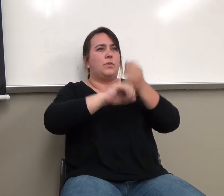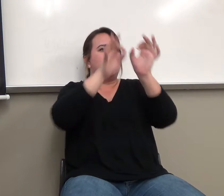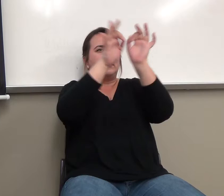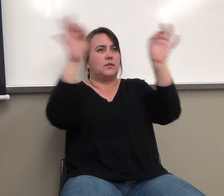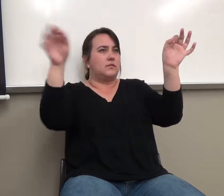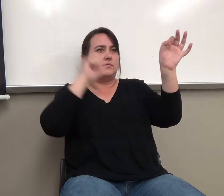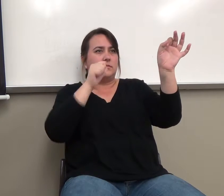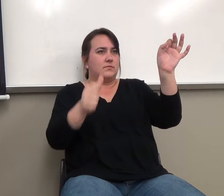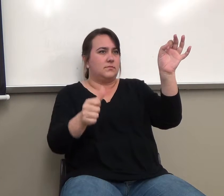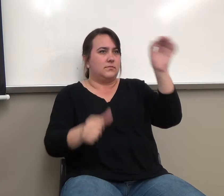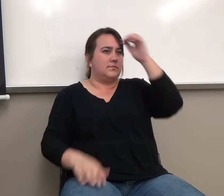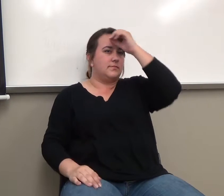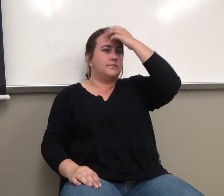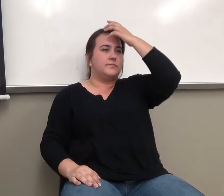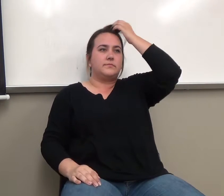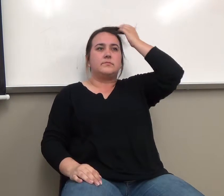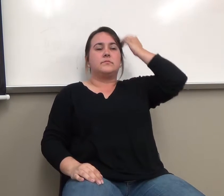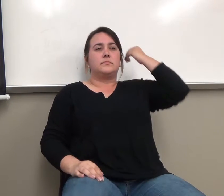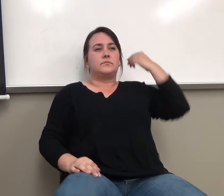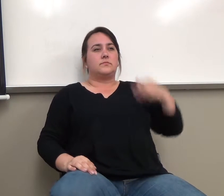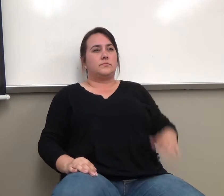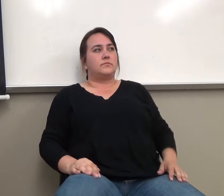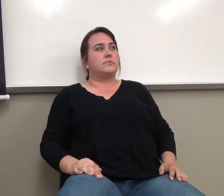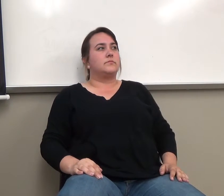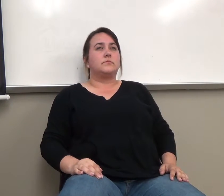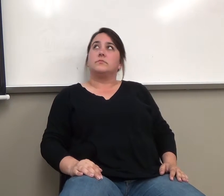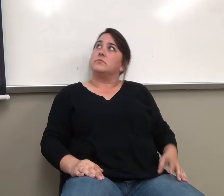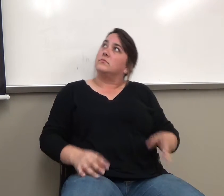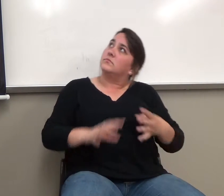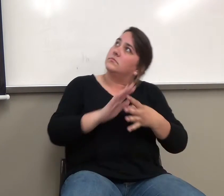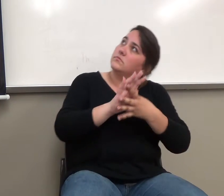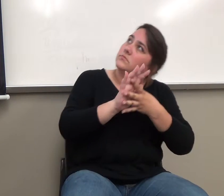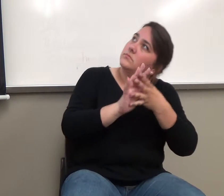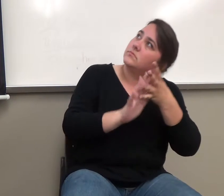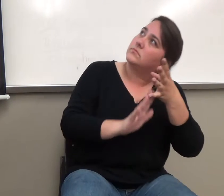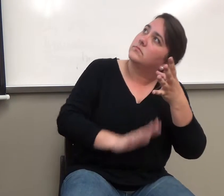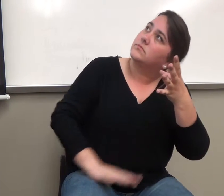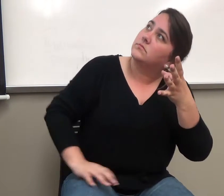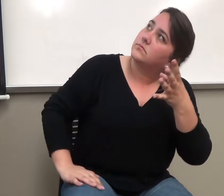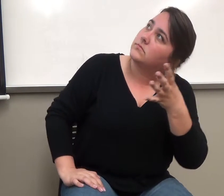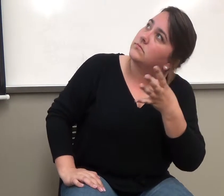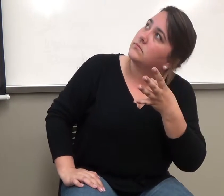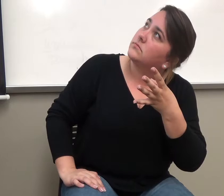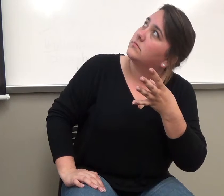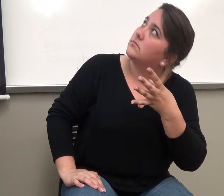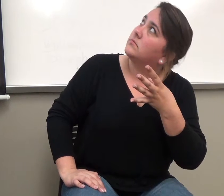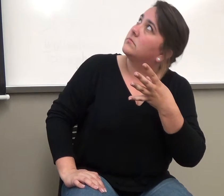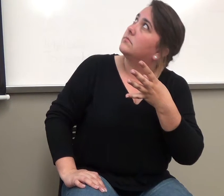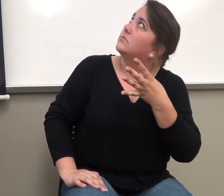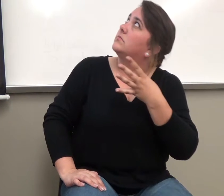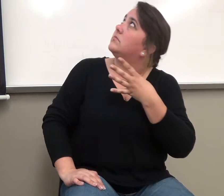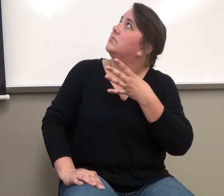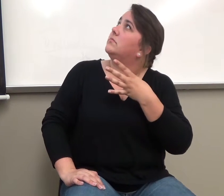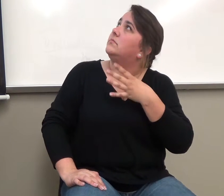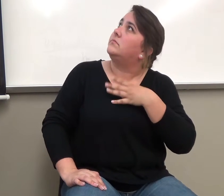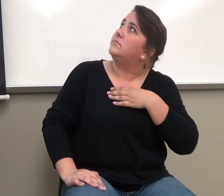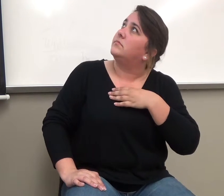Ready? Okay, yeah, because this is, yes, this is one of the